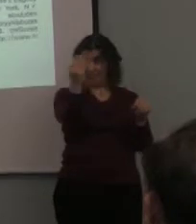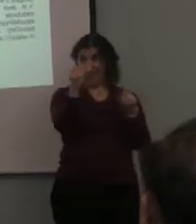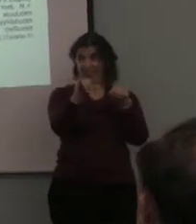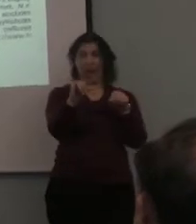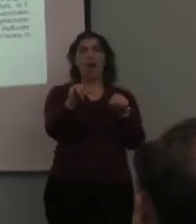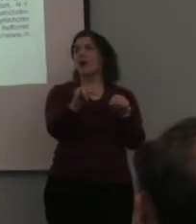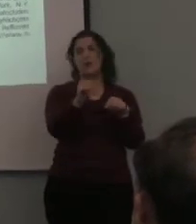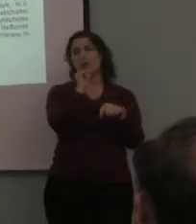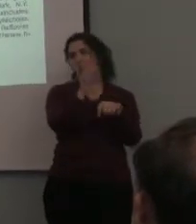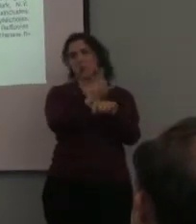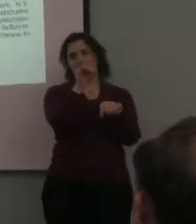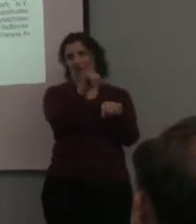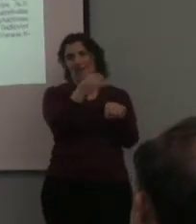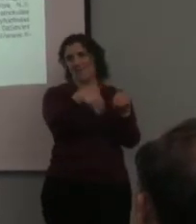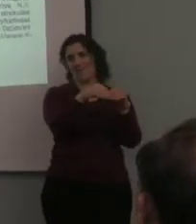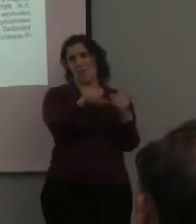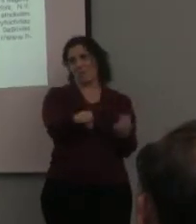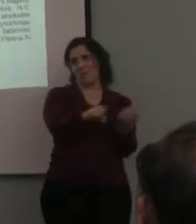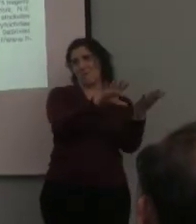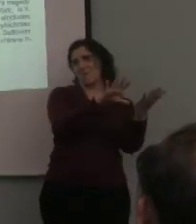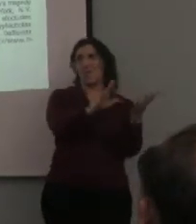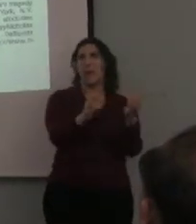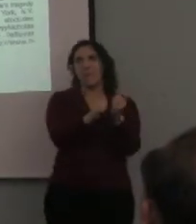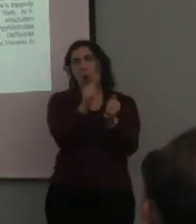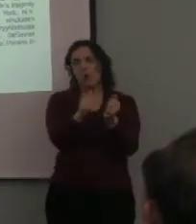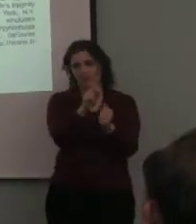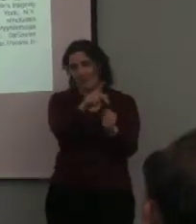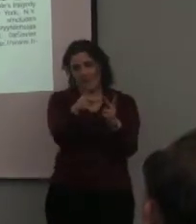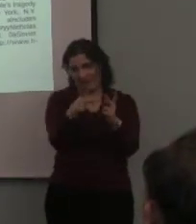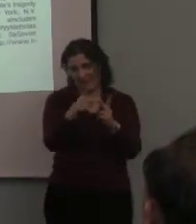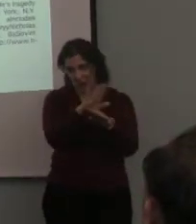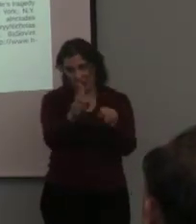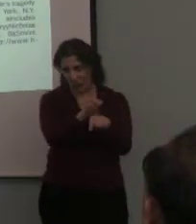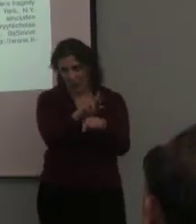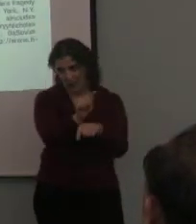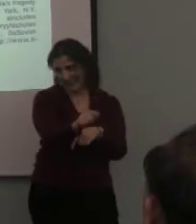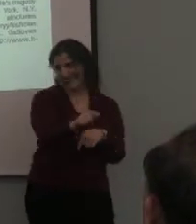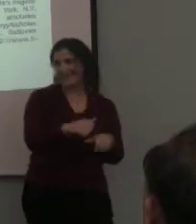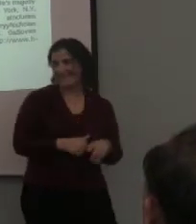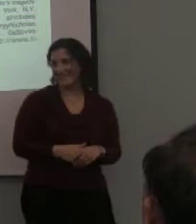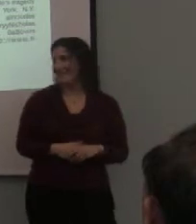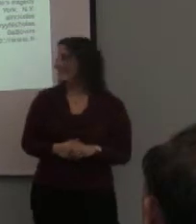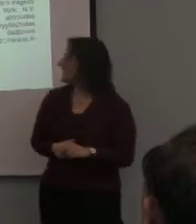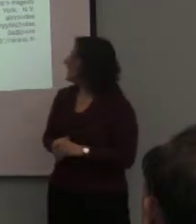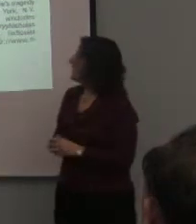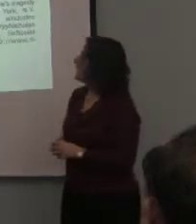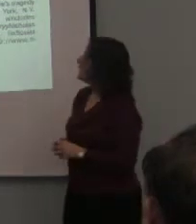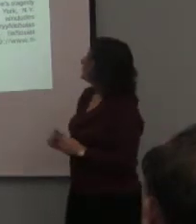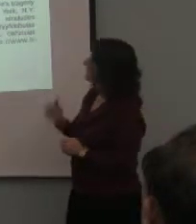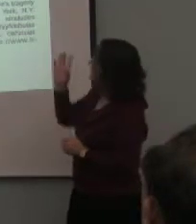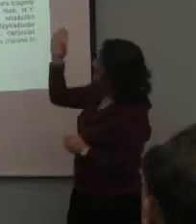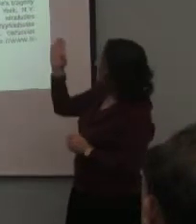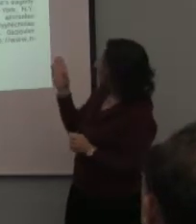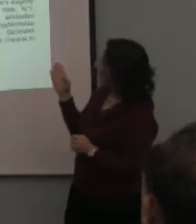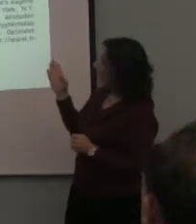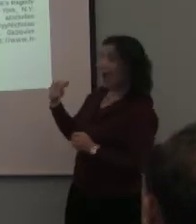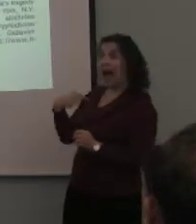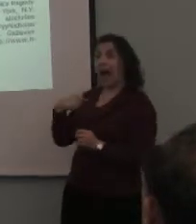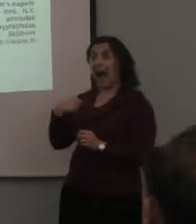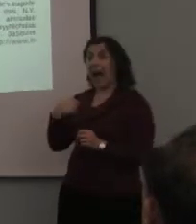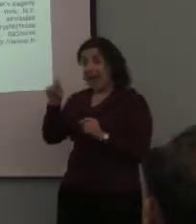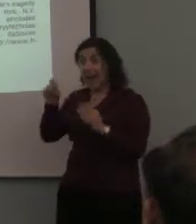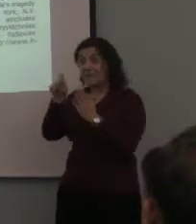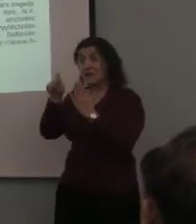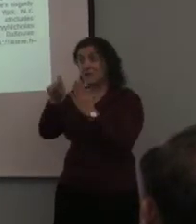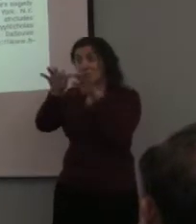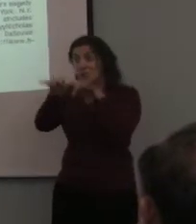We don't use those anymore, most of them. So, fortunately, I don't actually have to